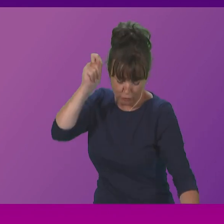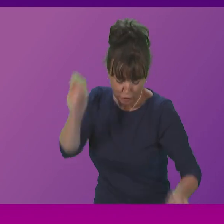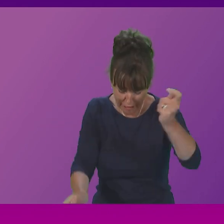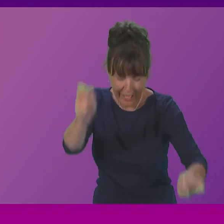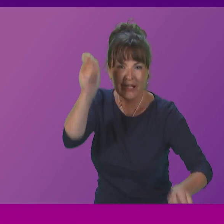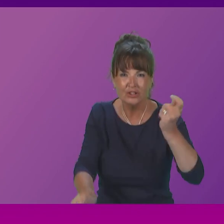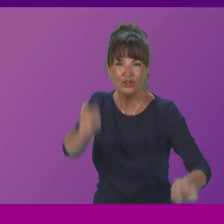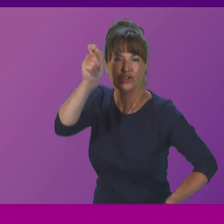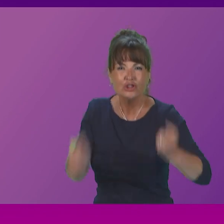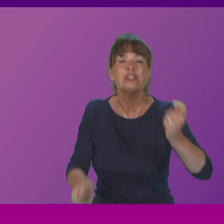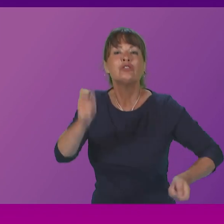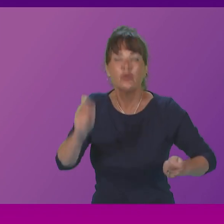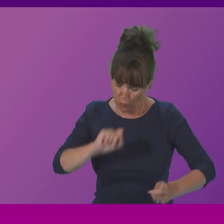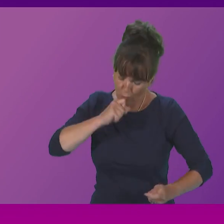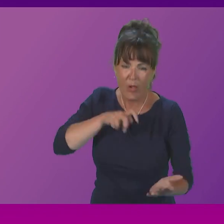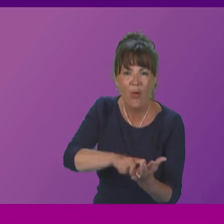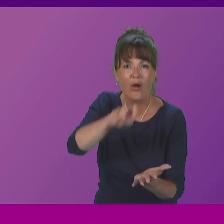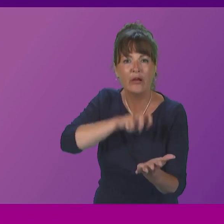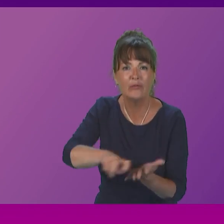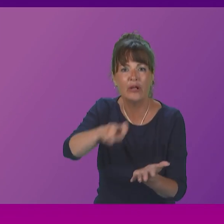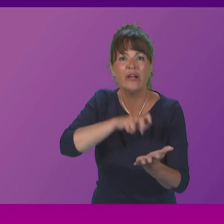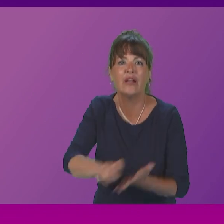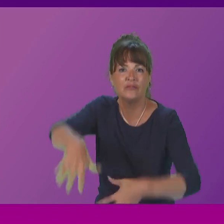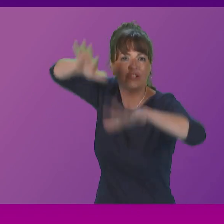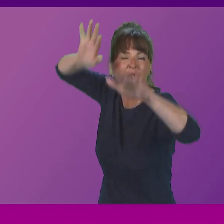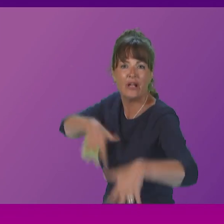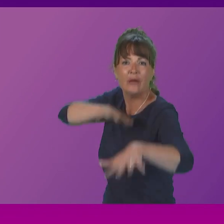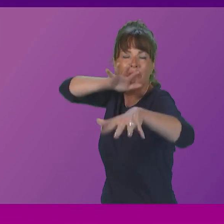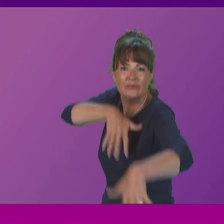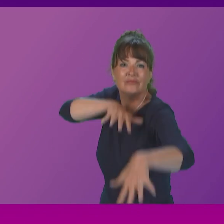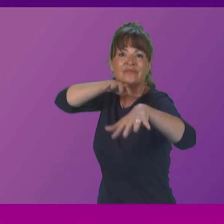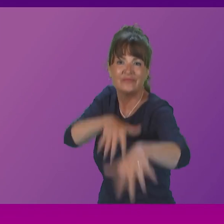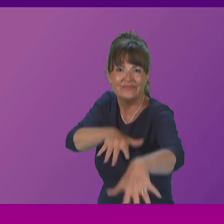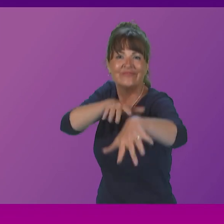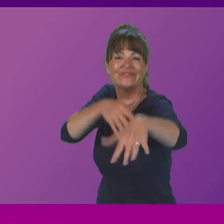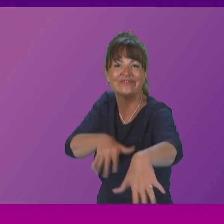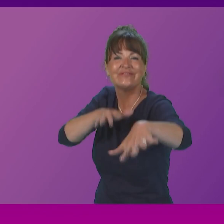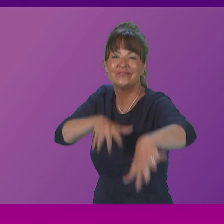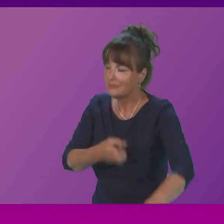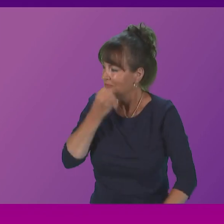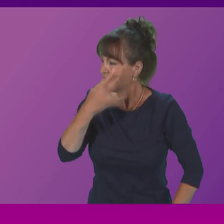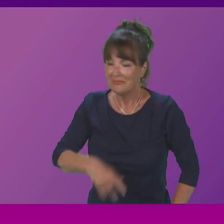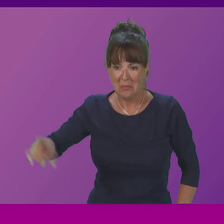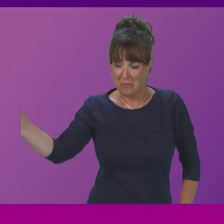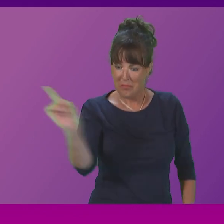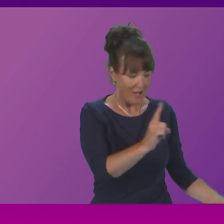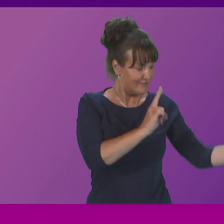Gelip geçelle diyecek merhaba merhaba ey güzel